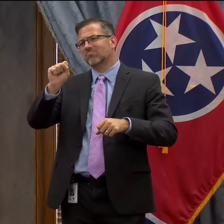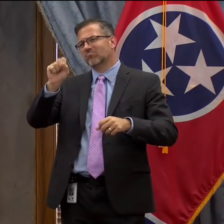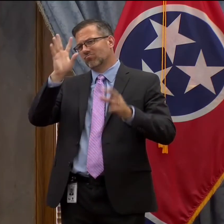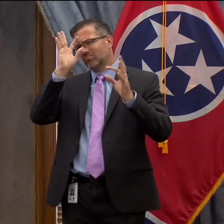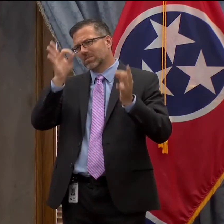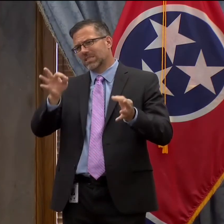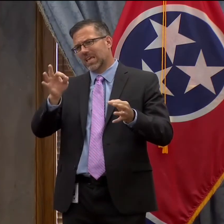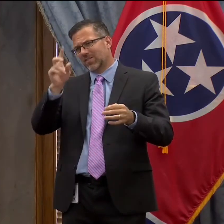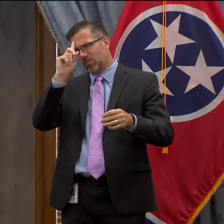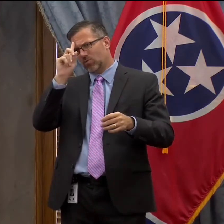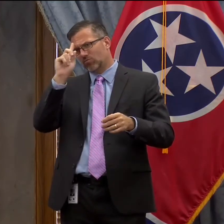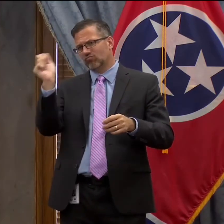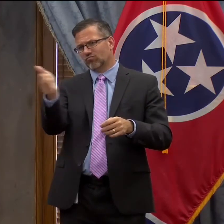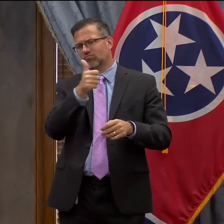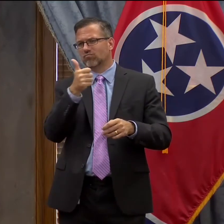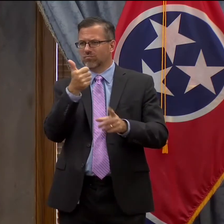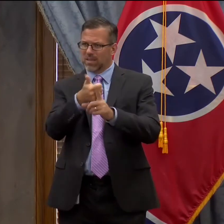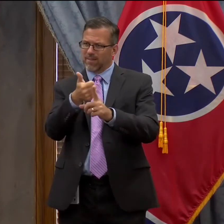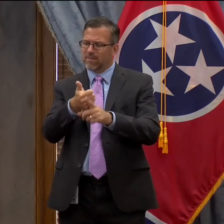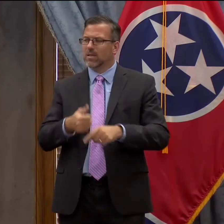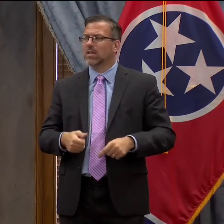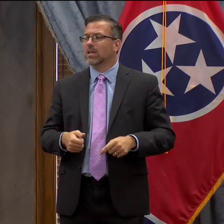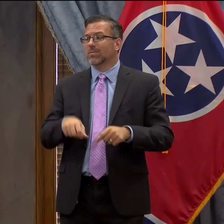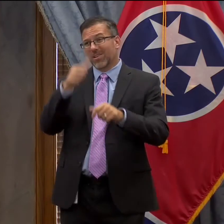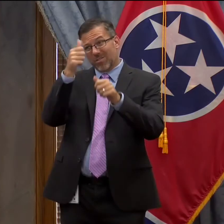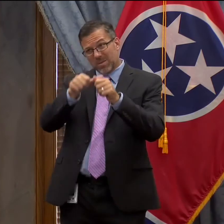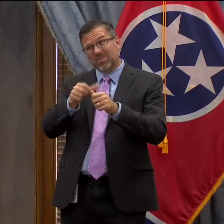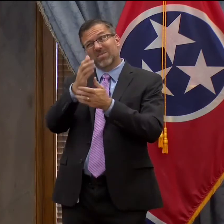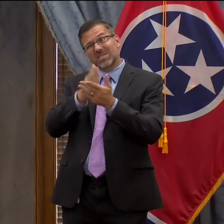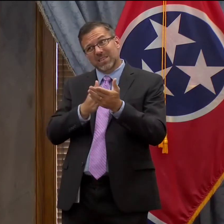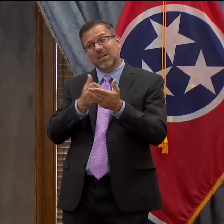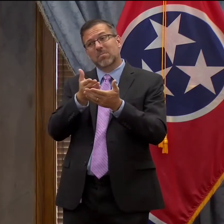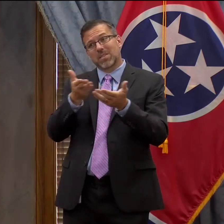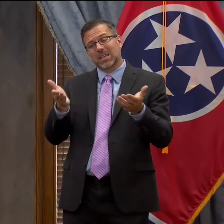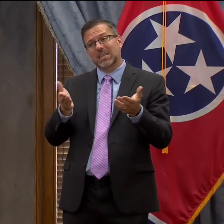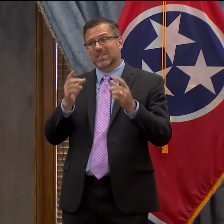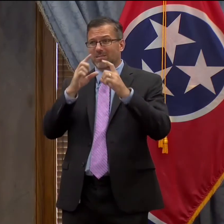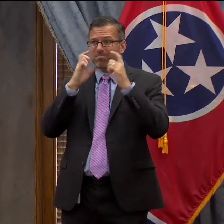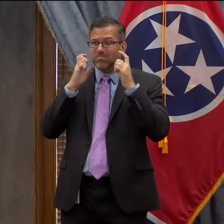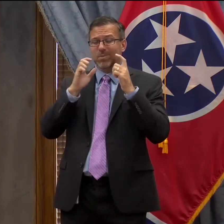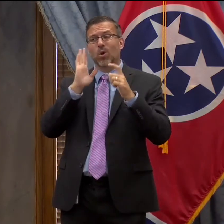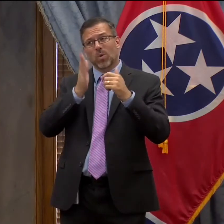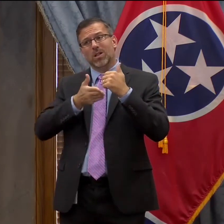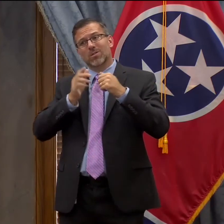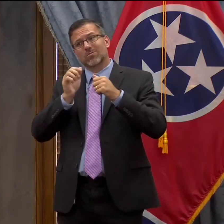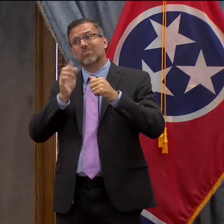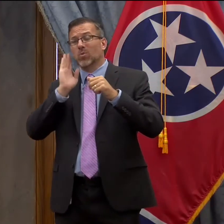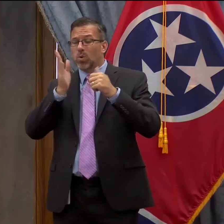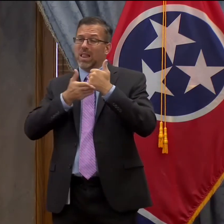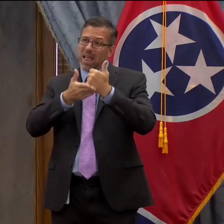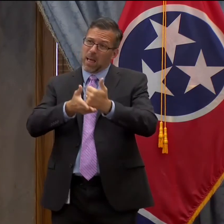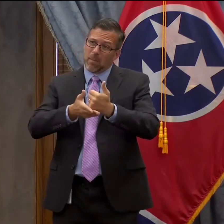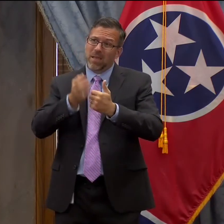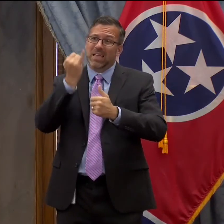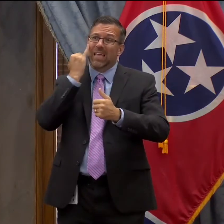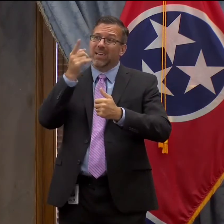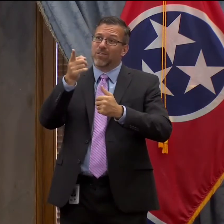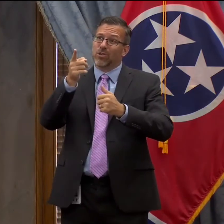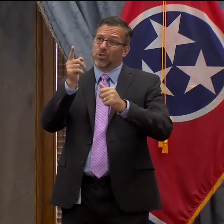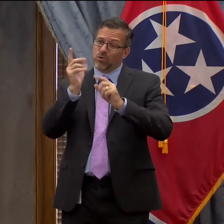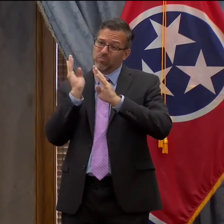to remember that there are things that work, particularly when you are in an environment that you think is going to